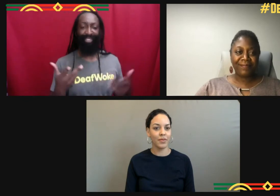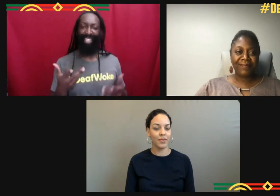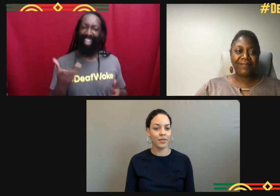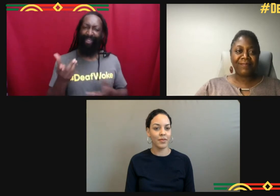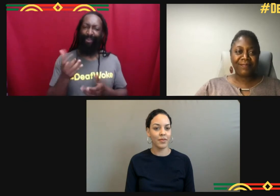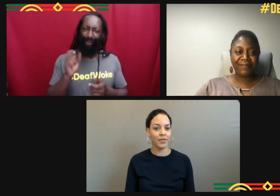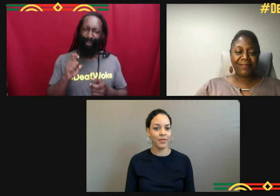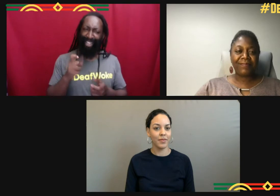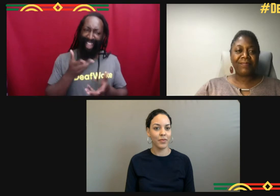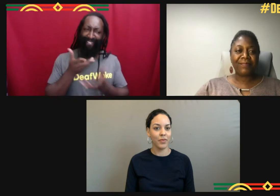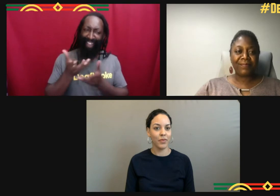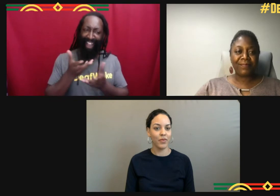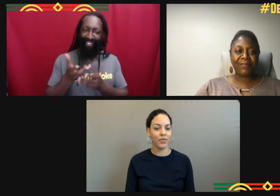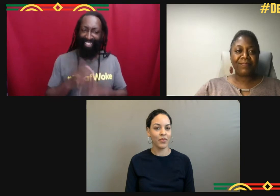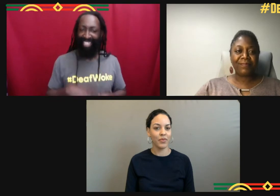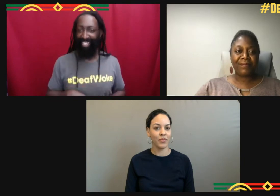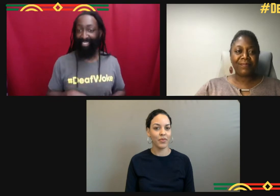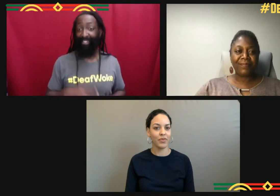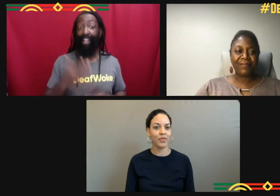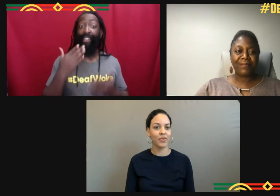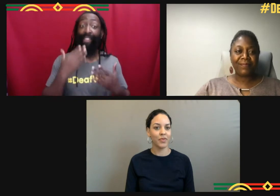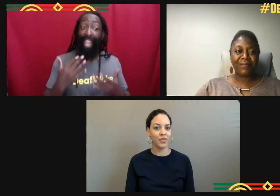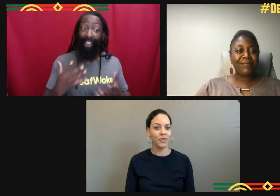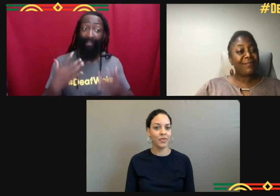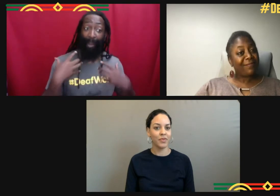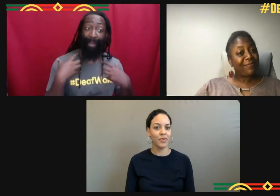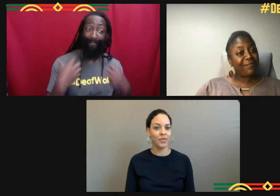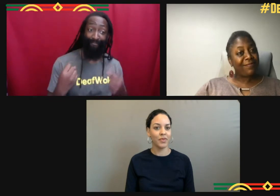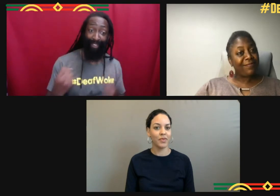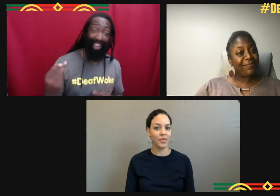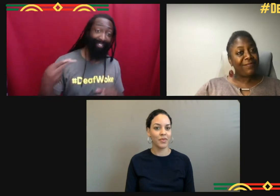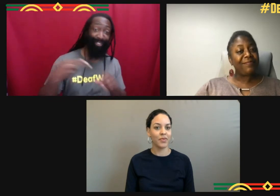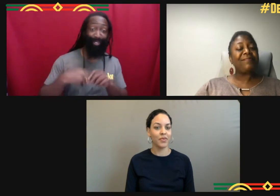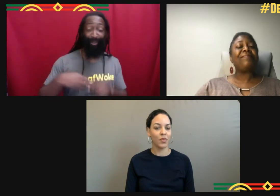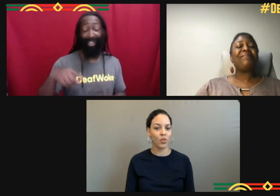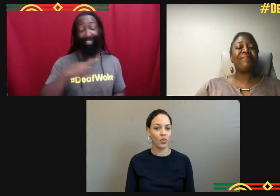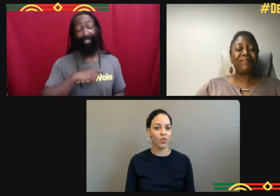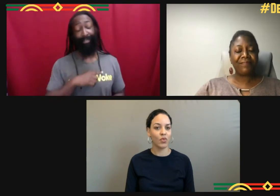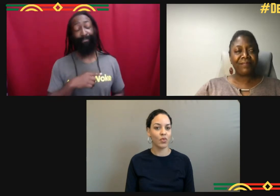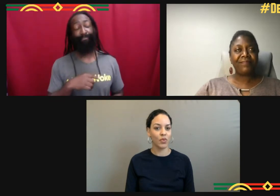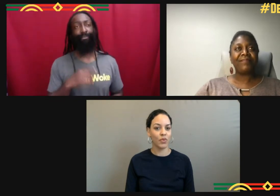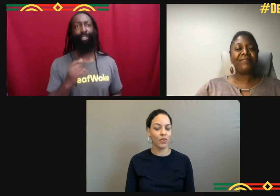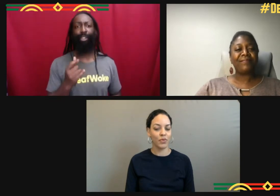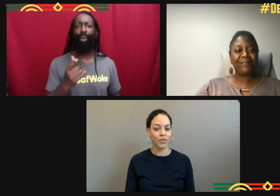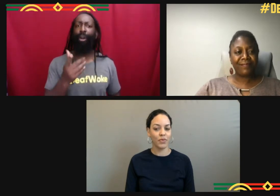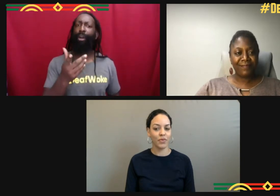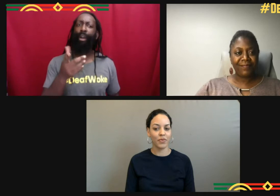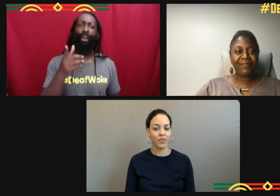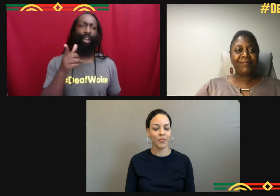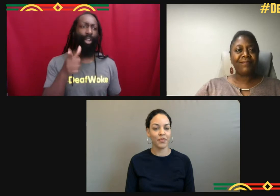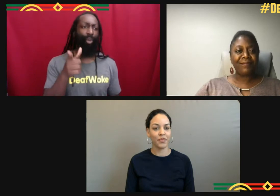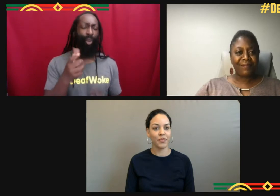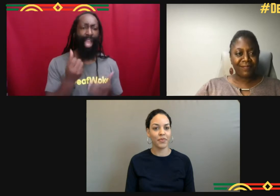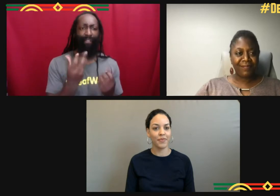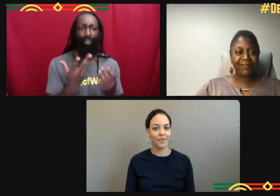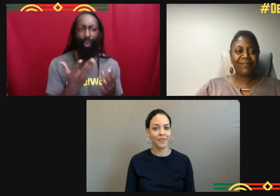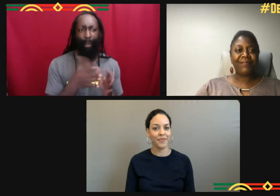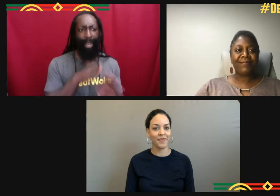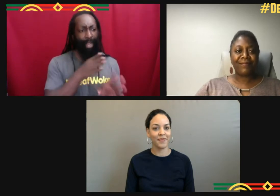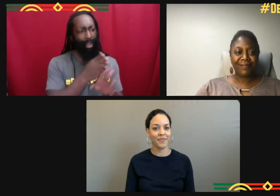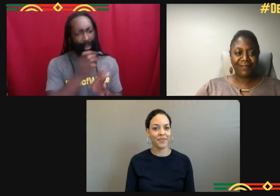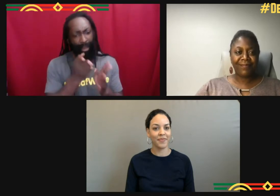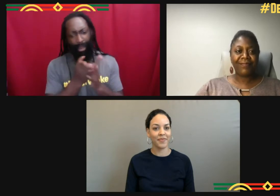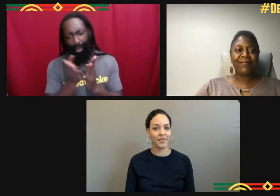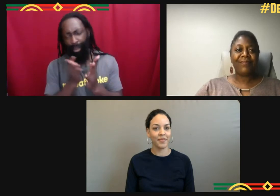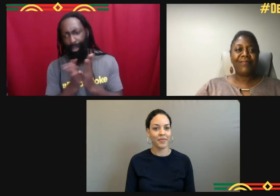But hearing people that interview deaf people all the time. It's about having a conversation. So thank you for being brave and joining us today.